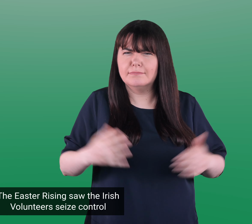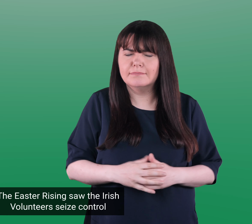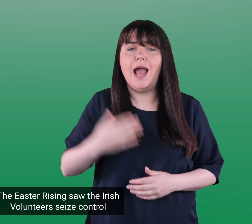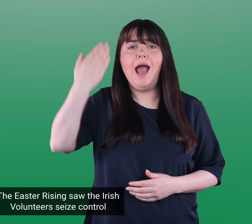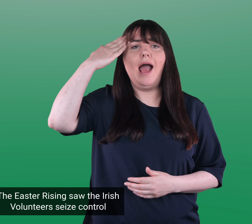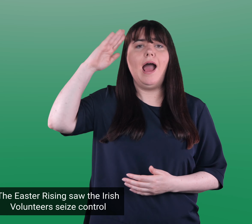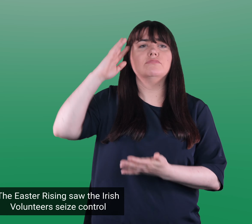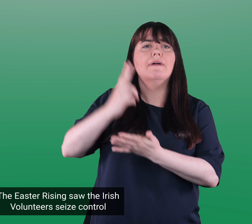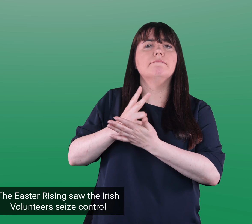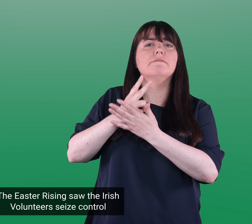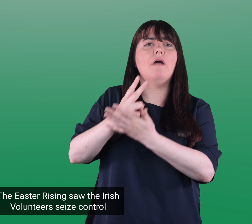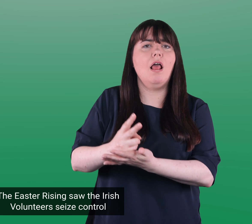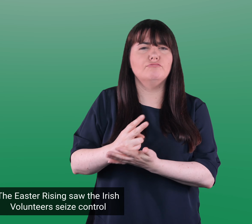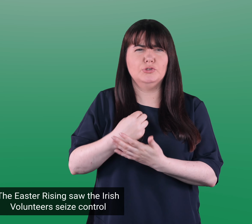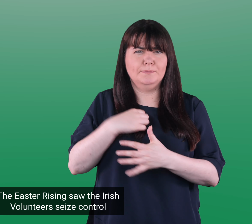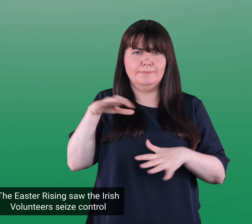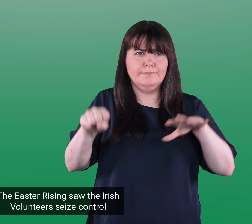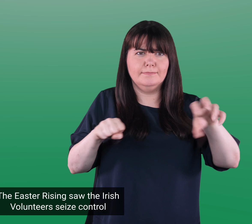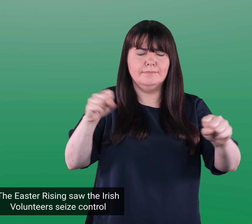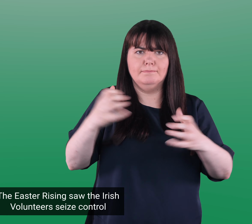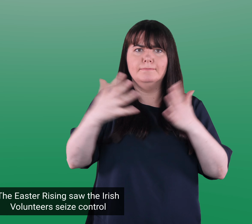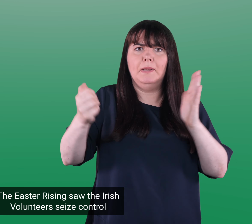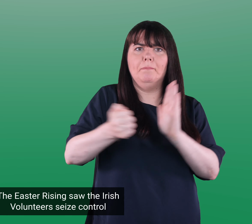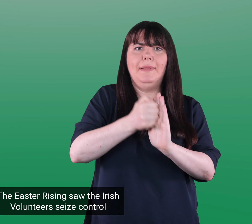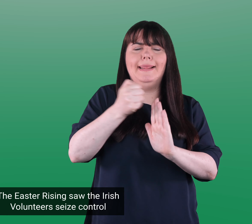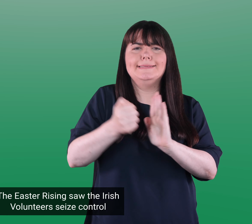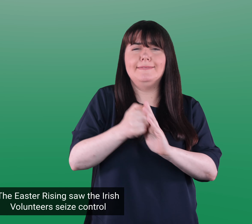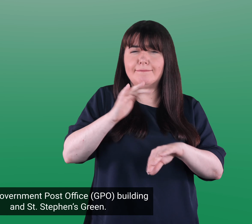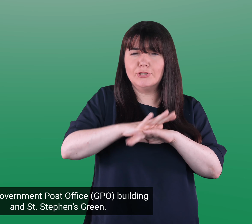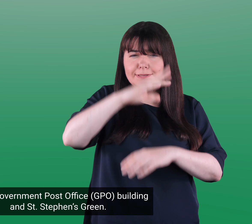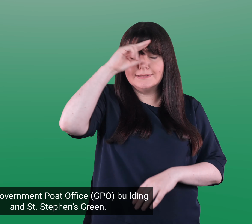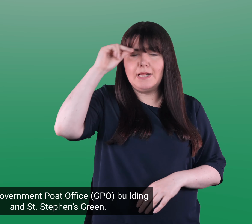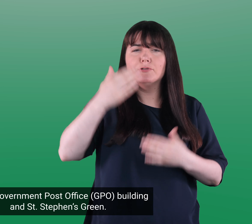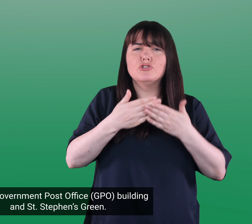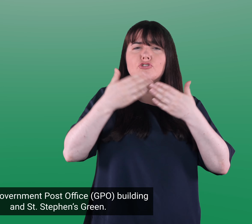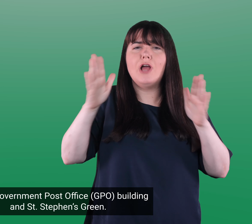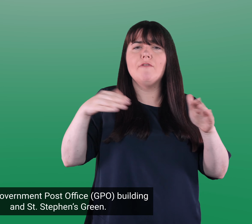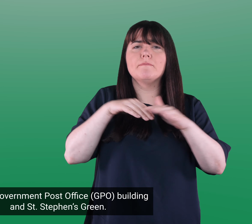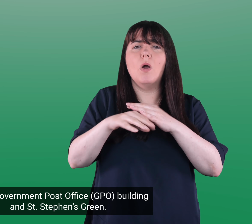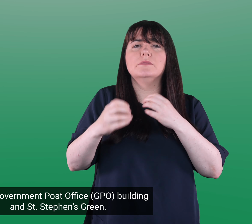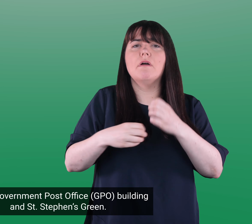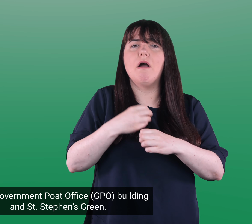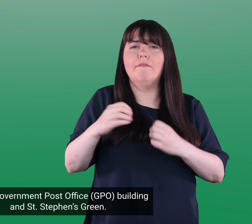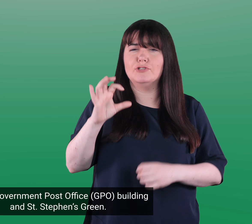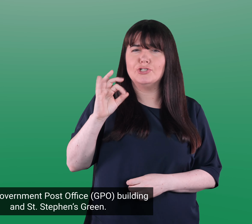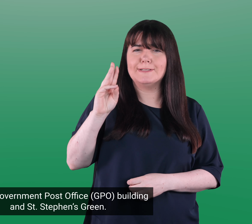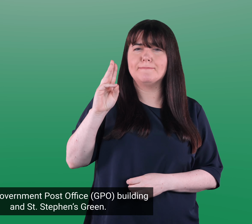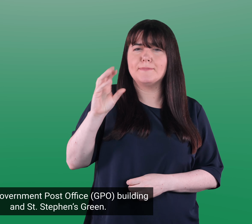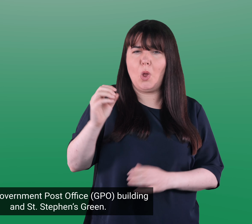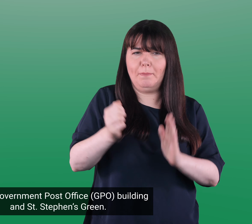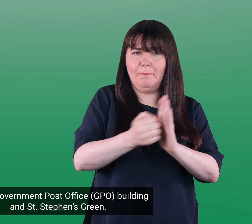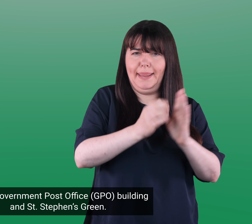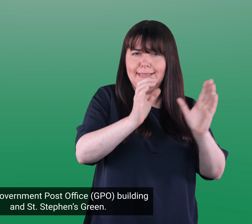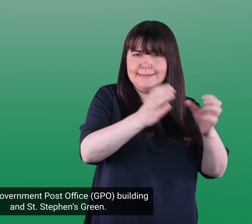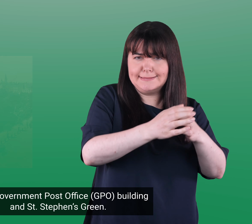Rising saw the Irish Volunteers seize control of the Government Post Office (GPO) building and St.